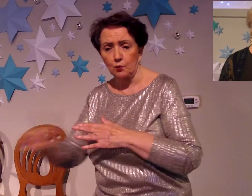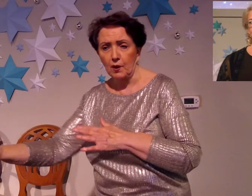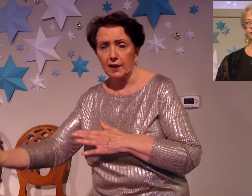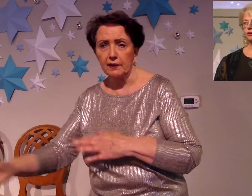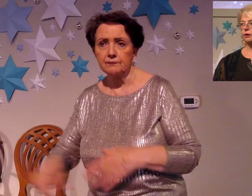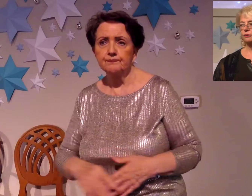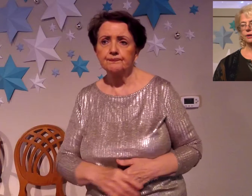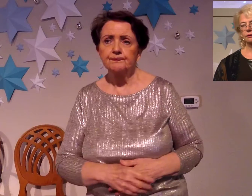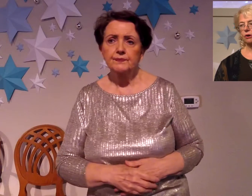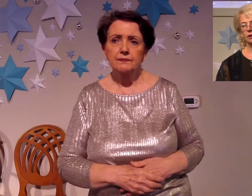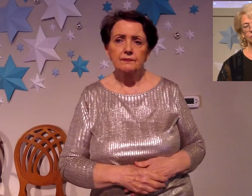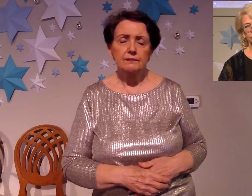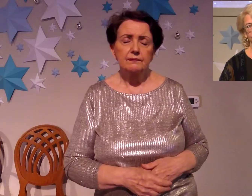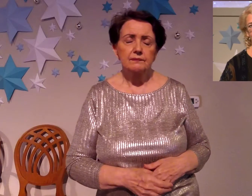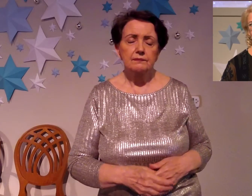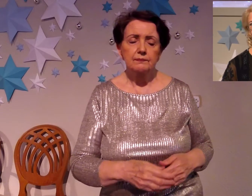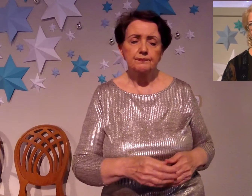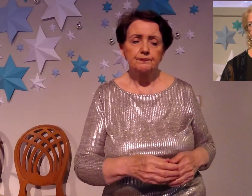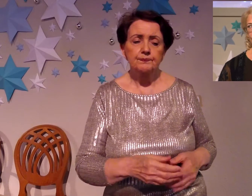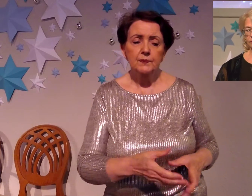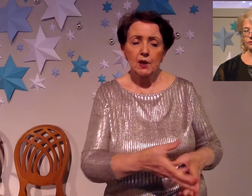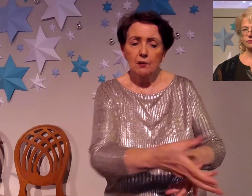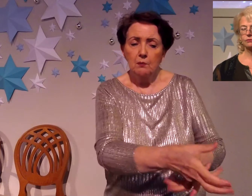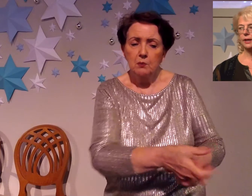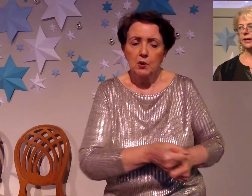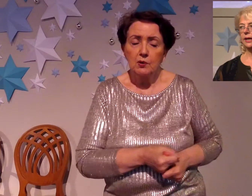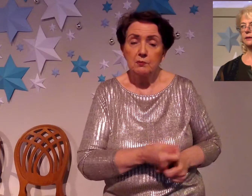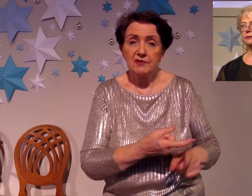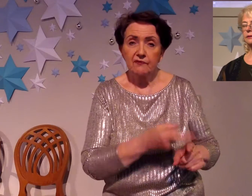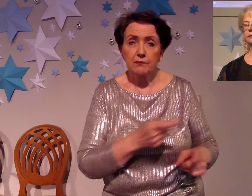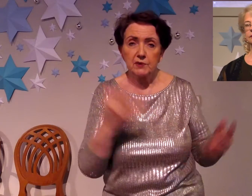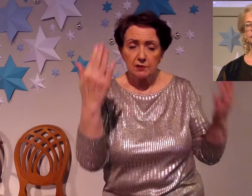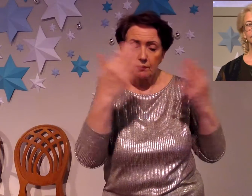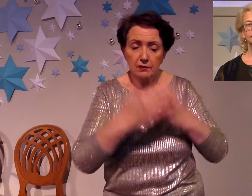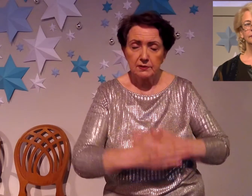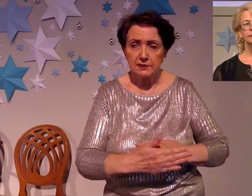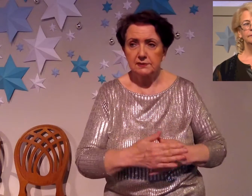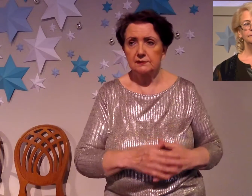pull me out of the dark when all I wanted to do was pull the covers over my head.